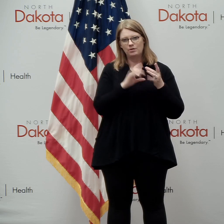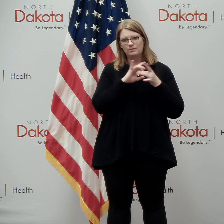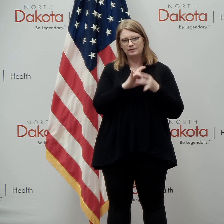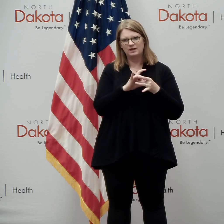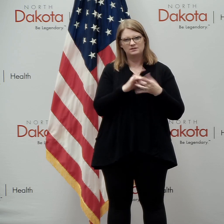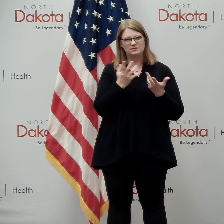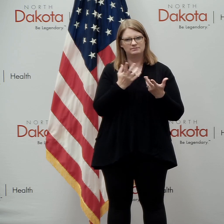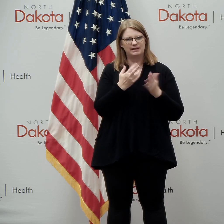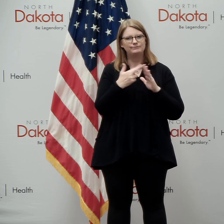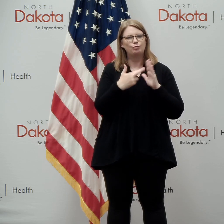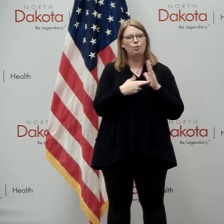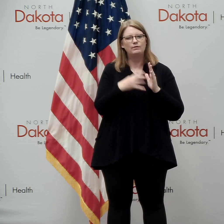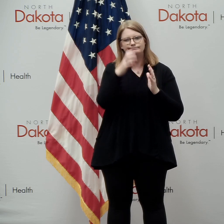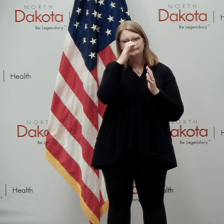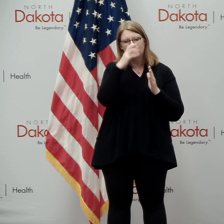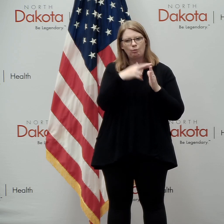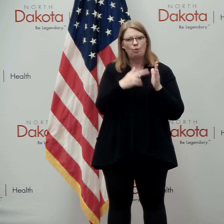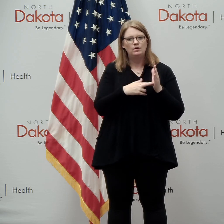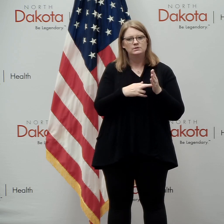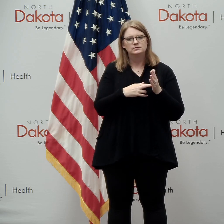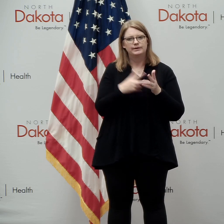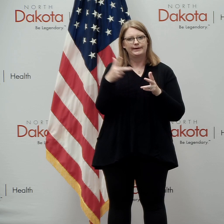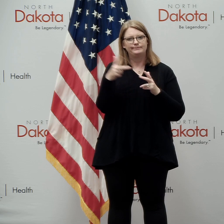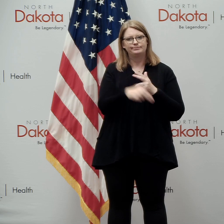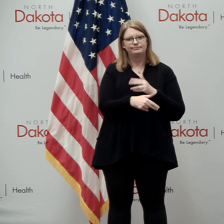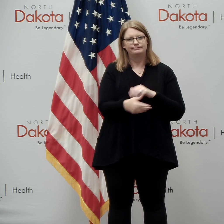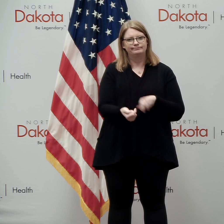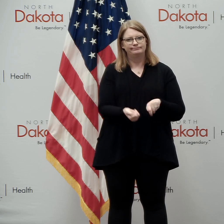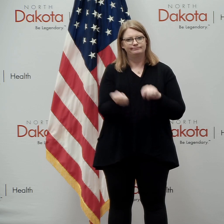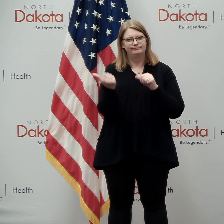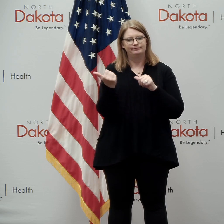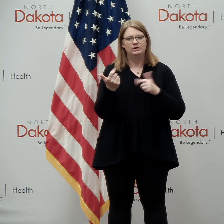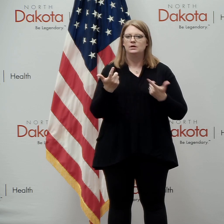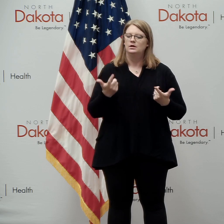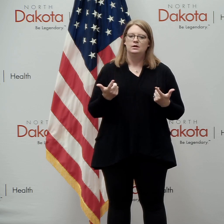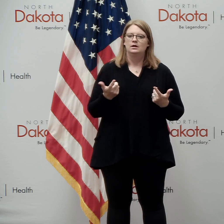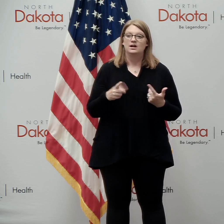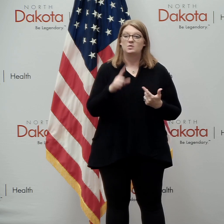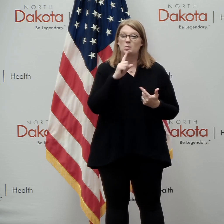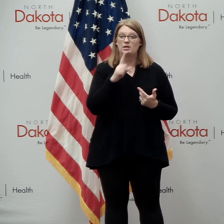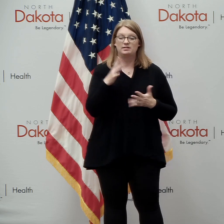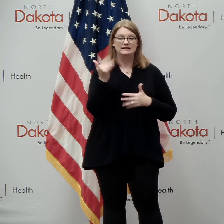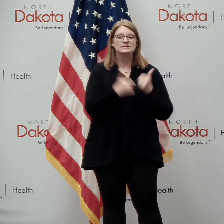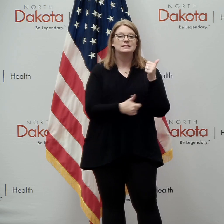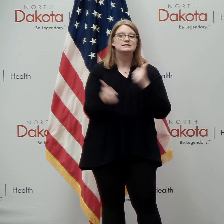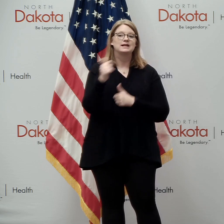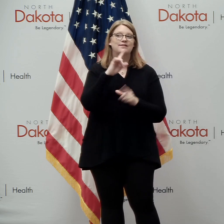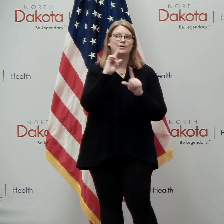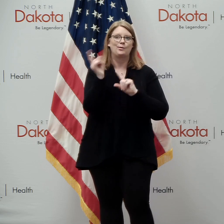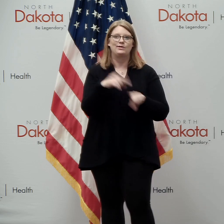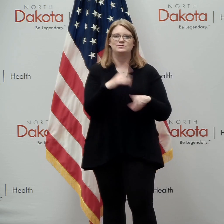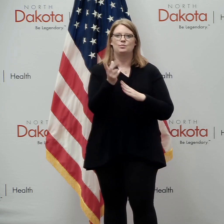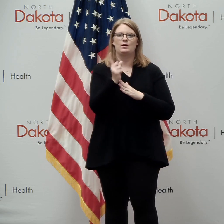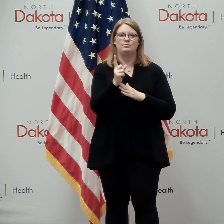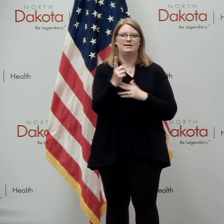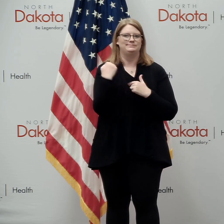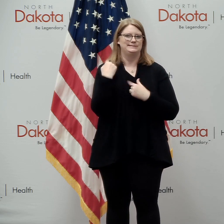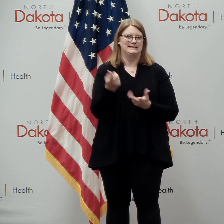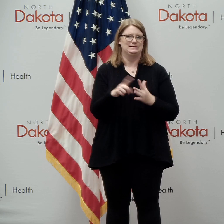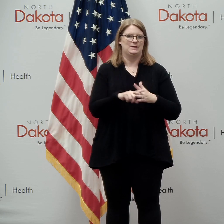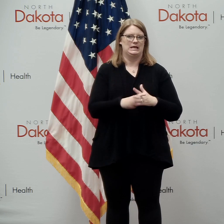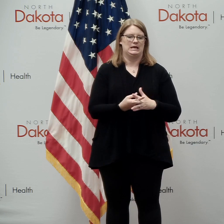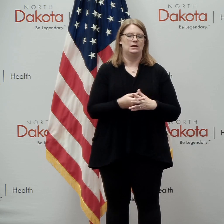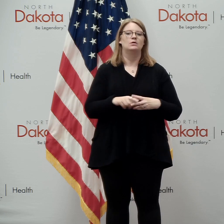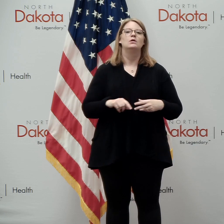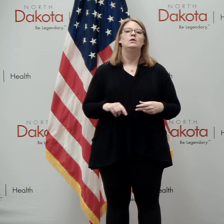red tape in North Dakota, which I'm pleased to say, which we've been doing with these executive orders since the get-go.